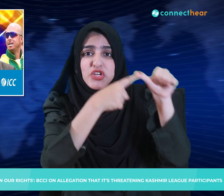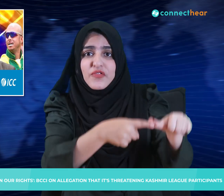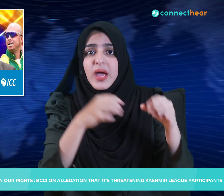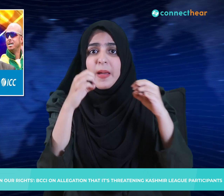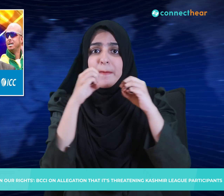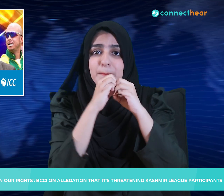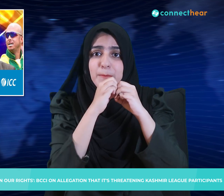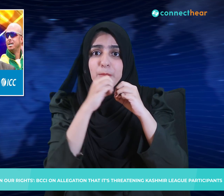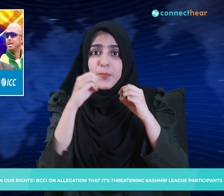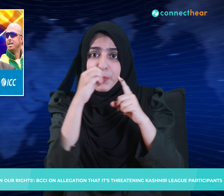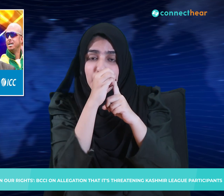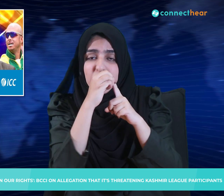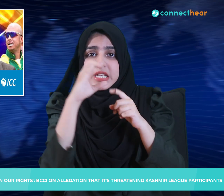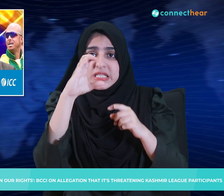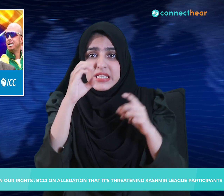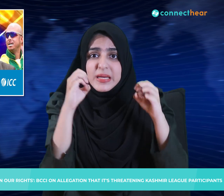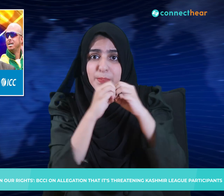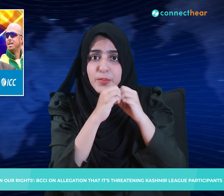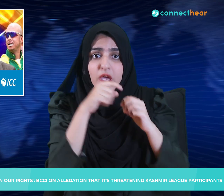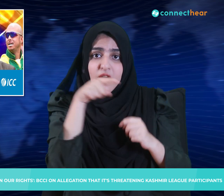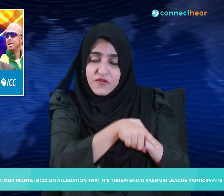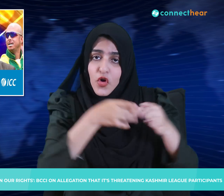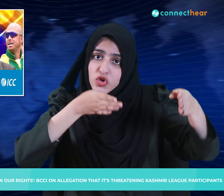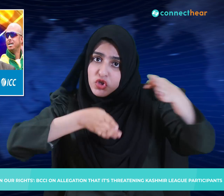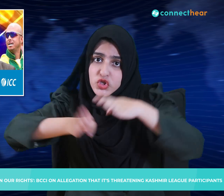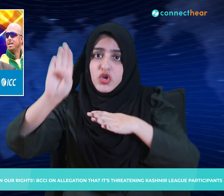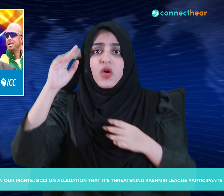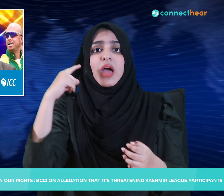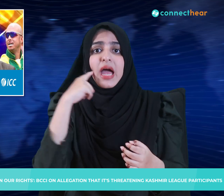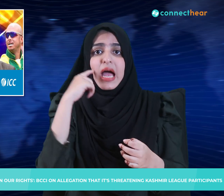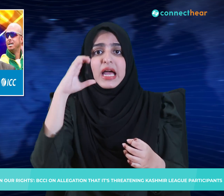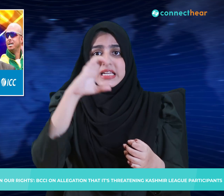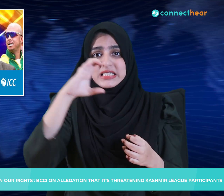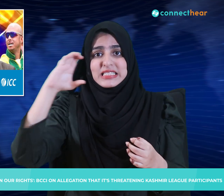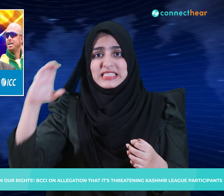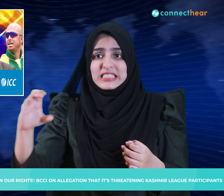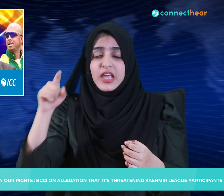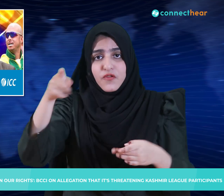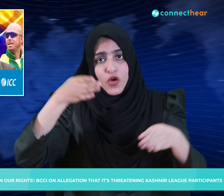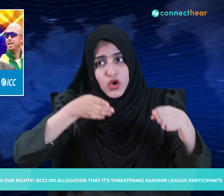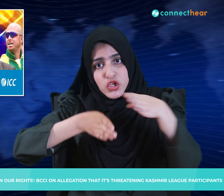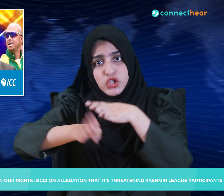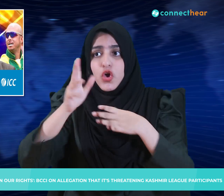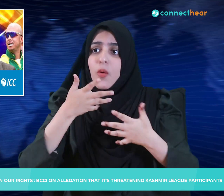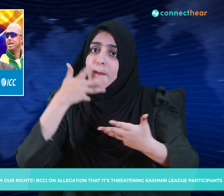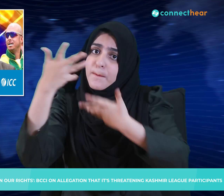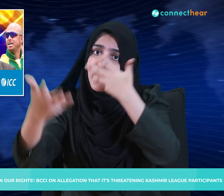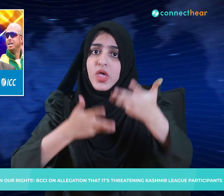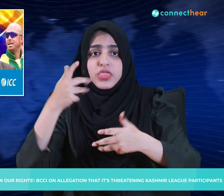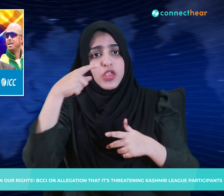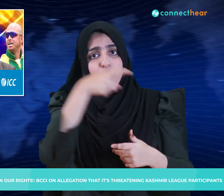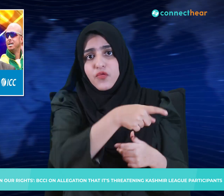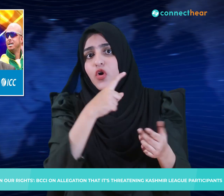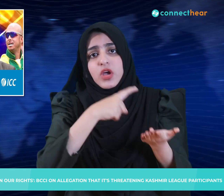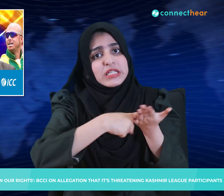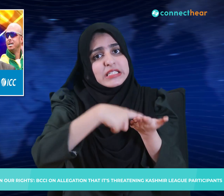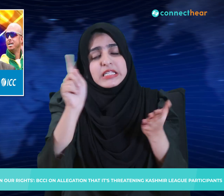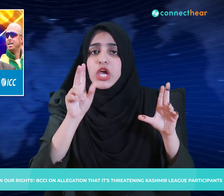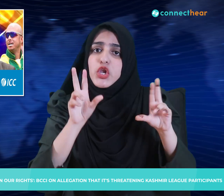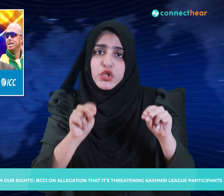Reacting to the development, the PCB had issued a statement that it would raise this matter at the appropriate ICC